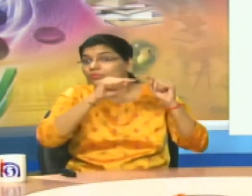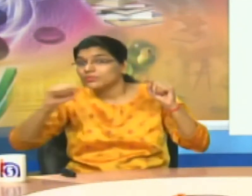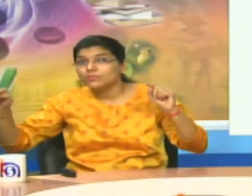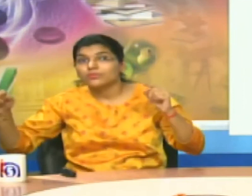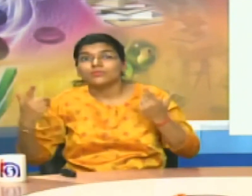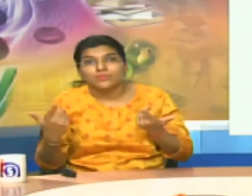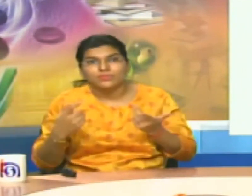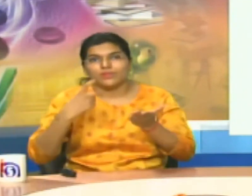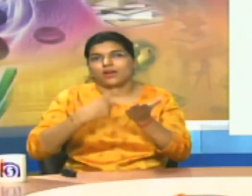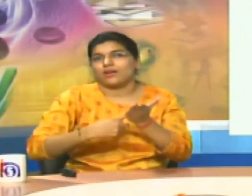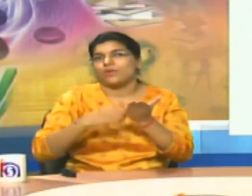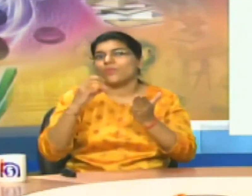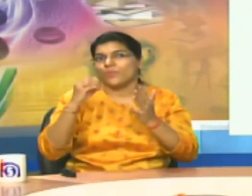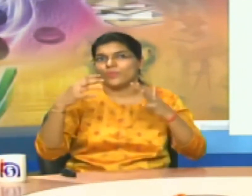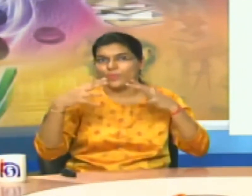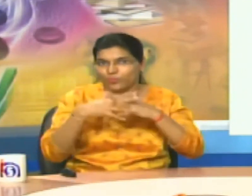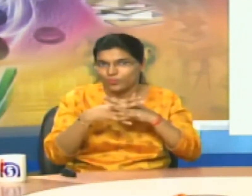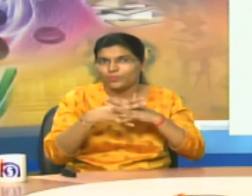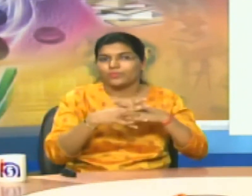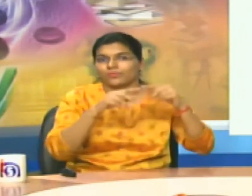and about the rows,